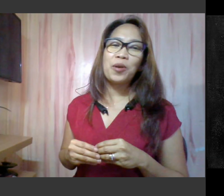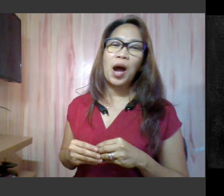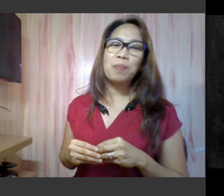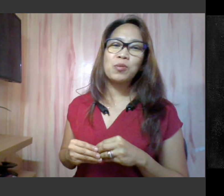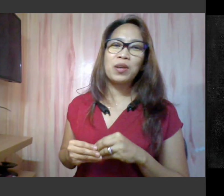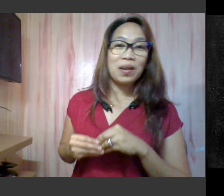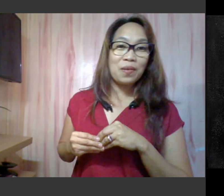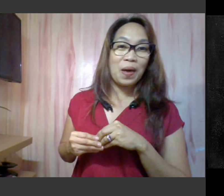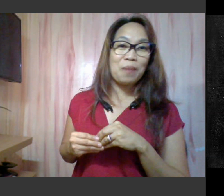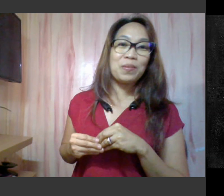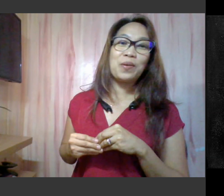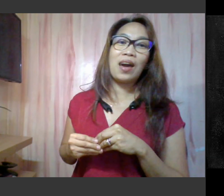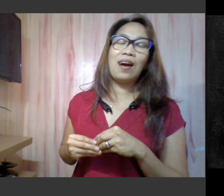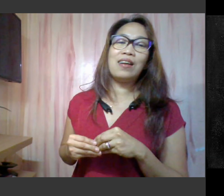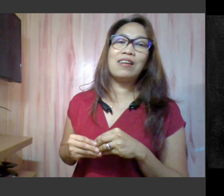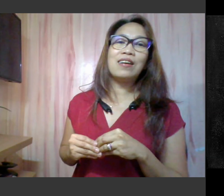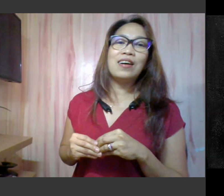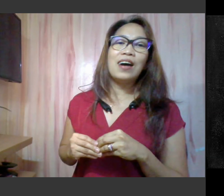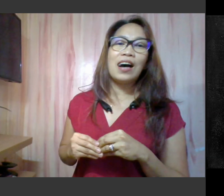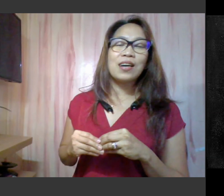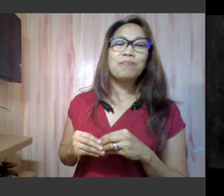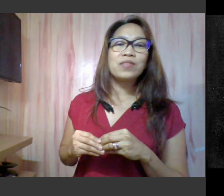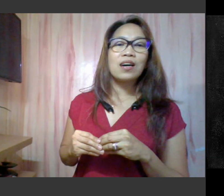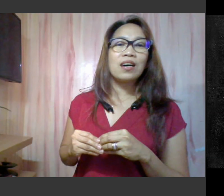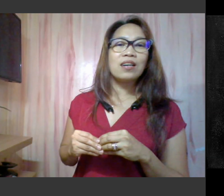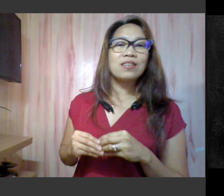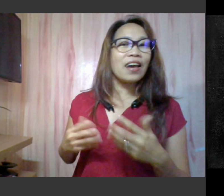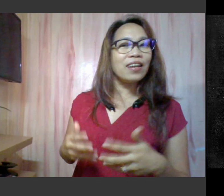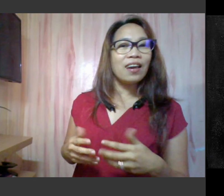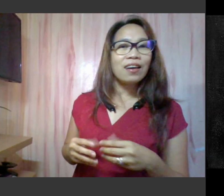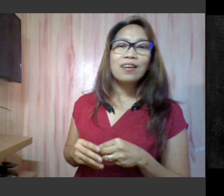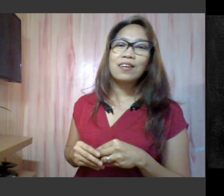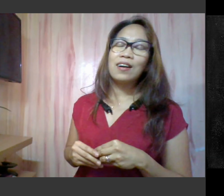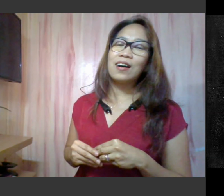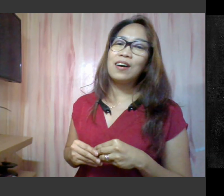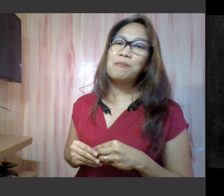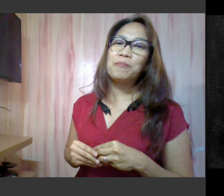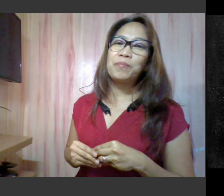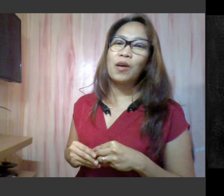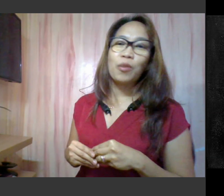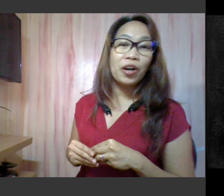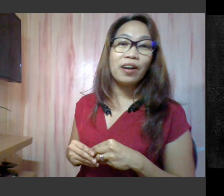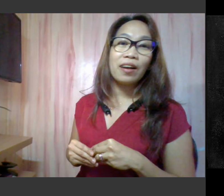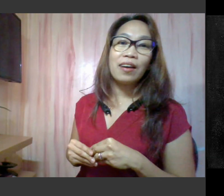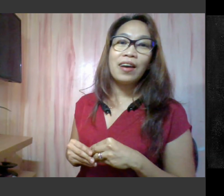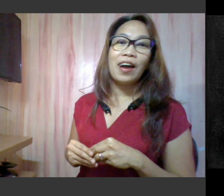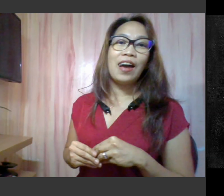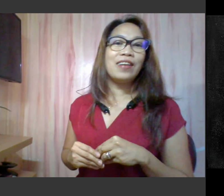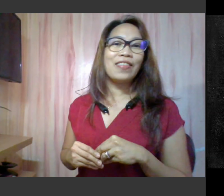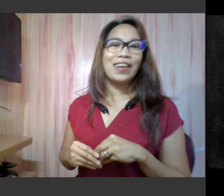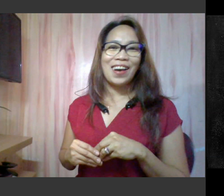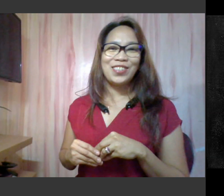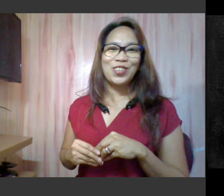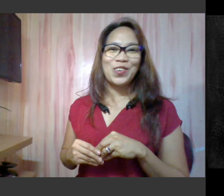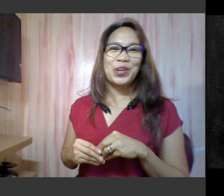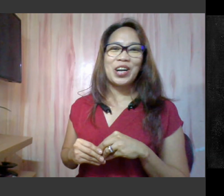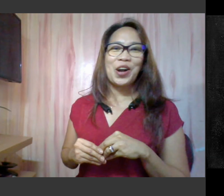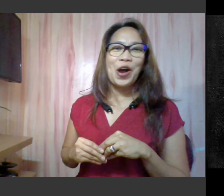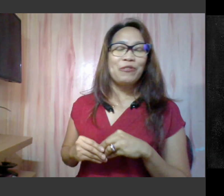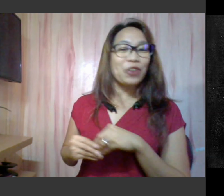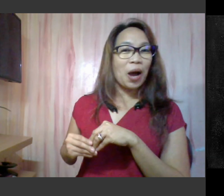and perhaps when you hear them, you can attempt at signing the word, and that adds